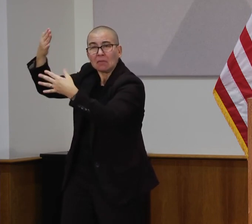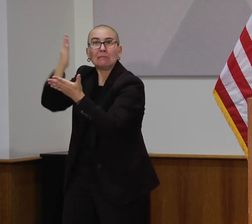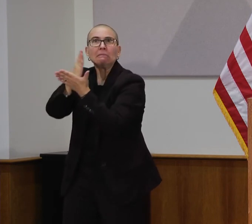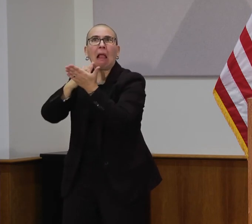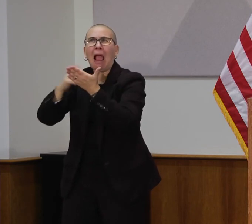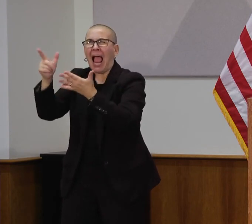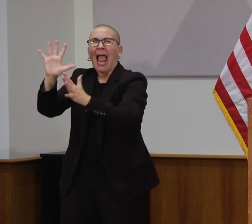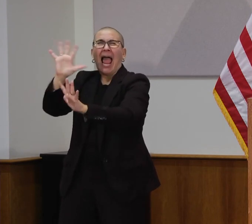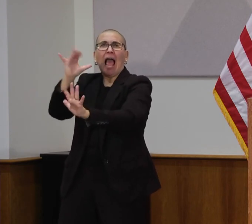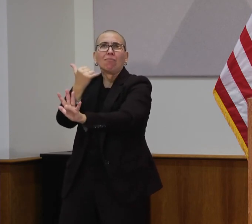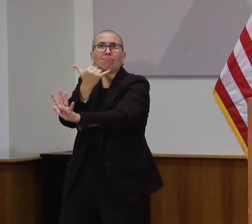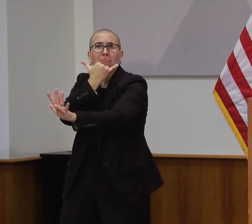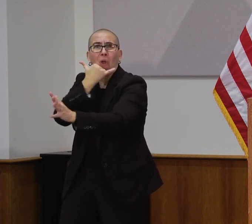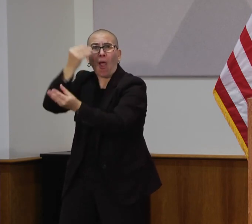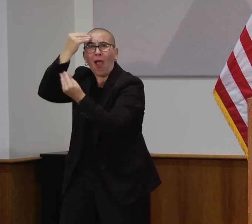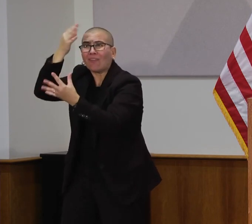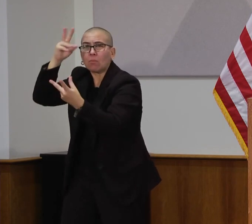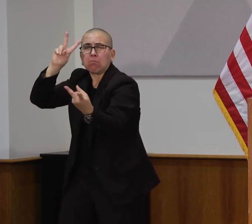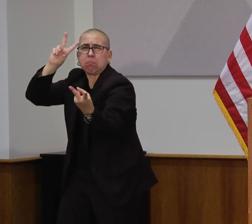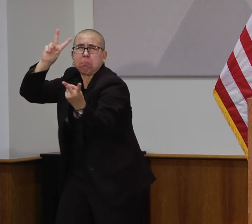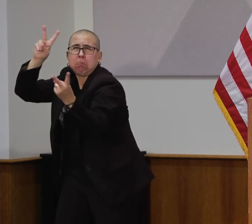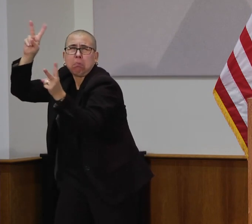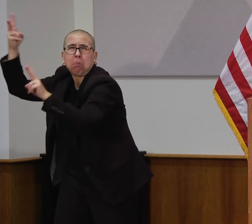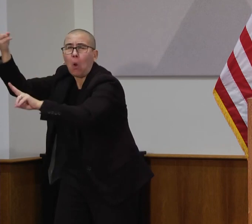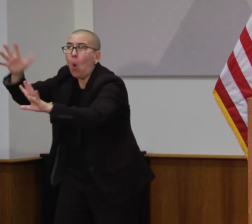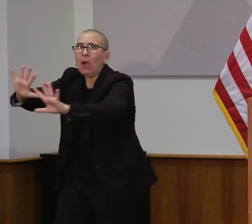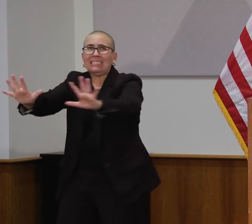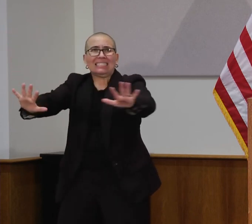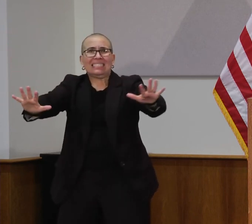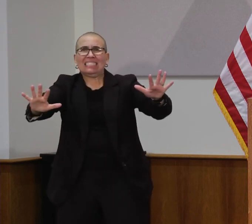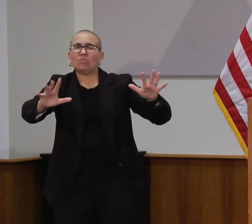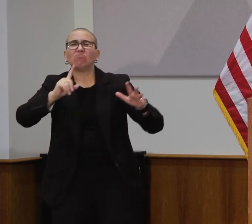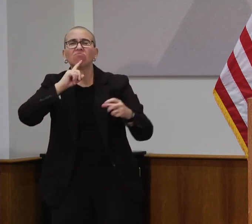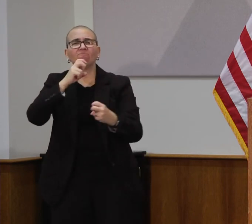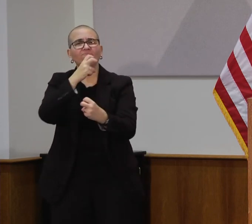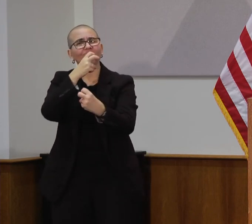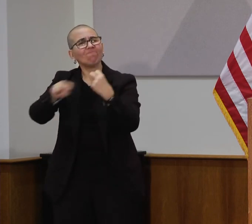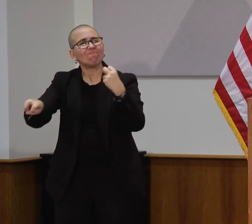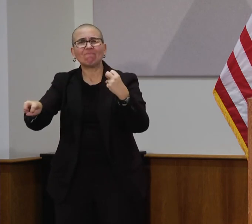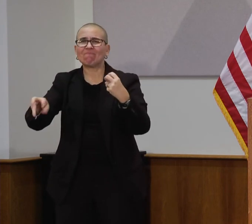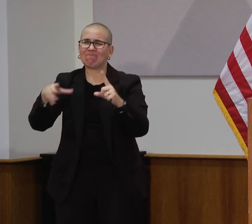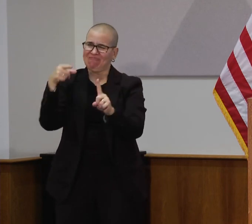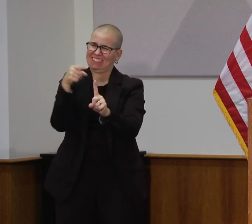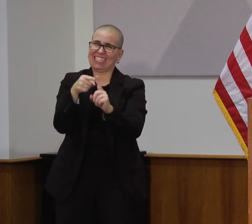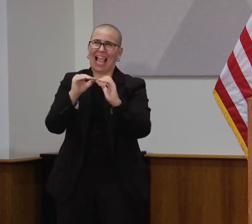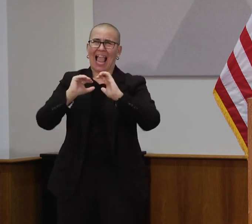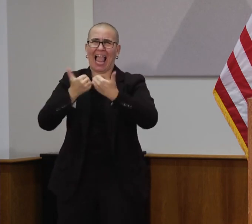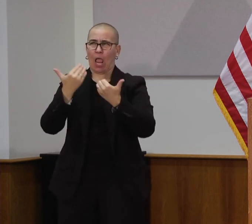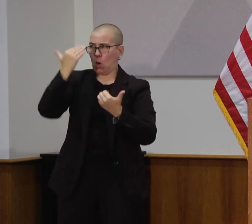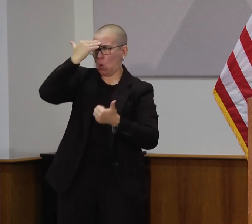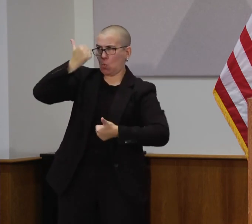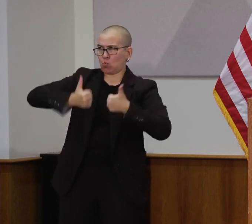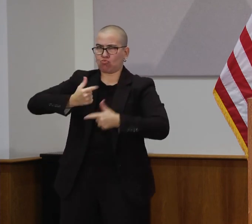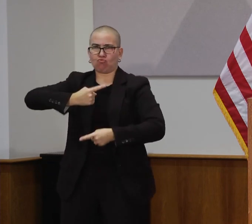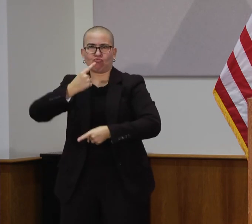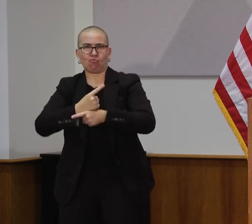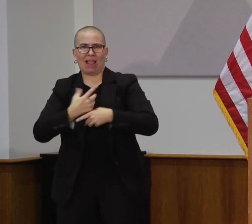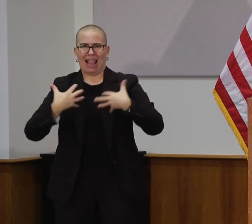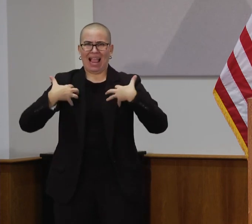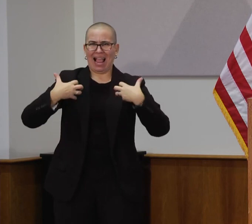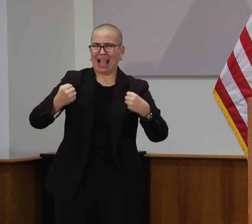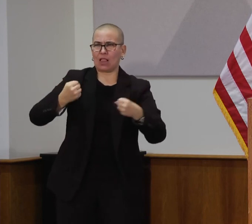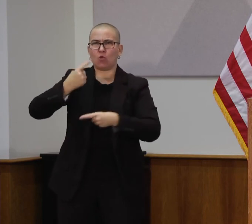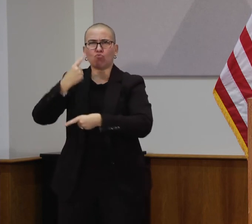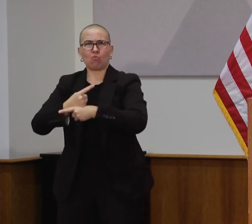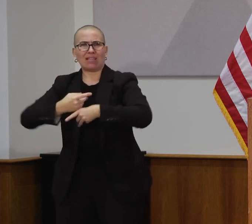why it feels so hard and confusing to make a healthy decision for yourself or the right decision for yourself or your family.